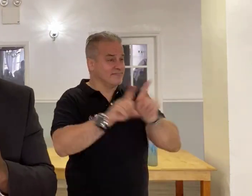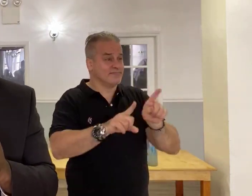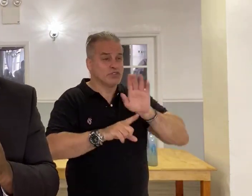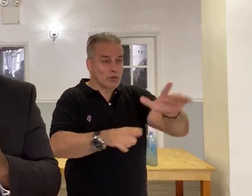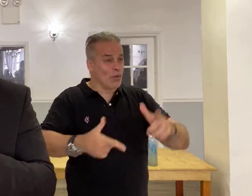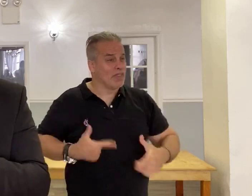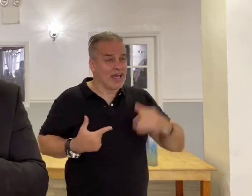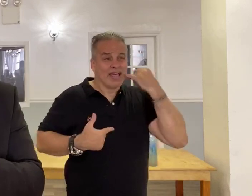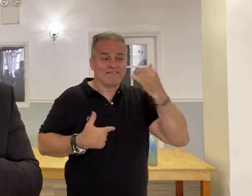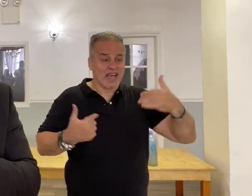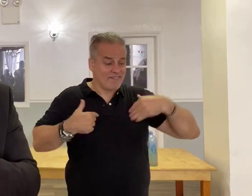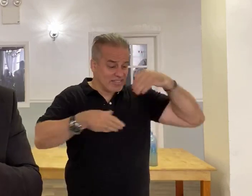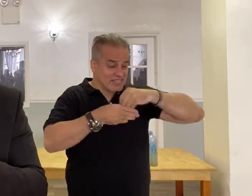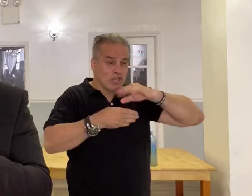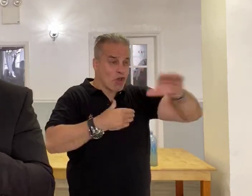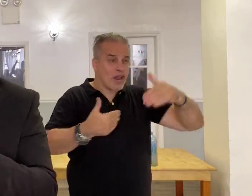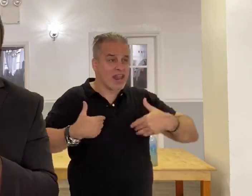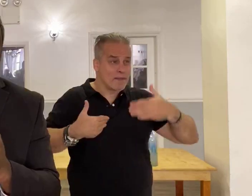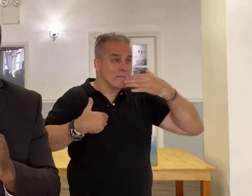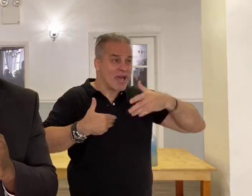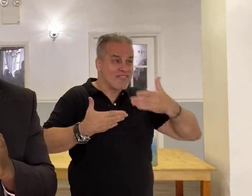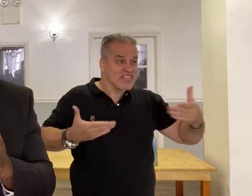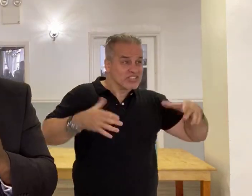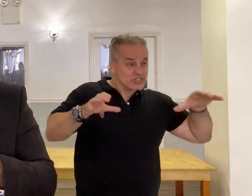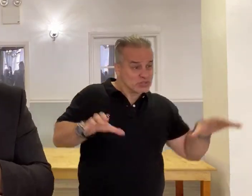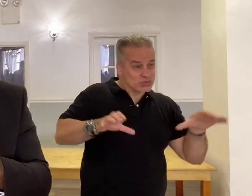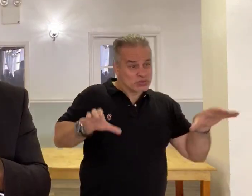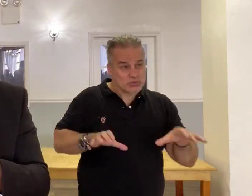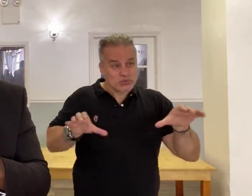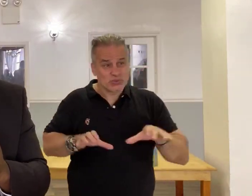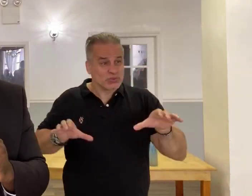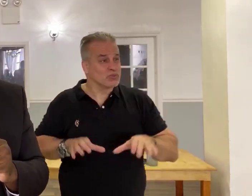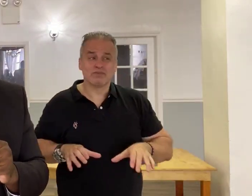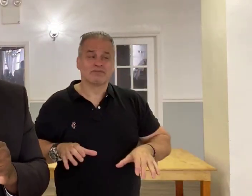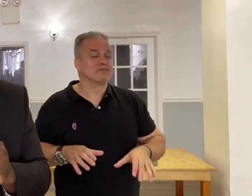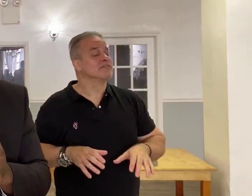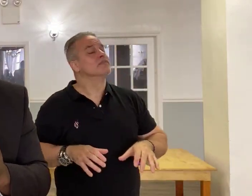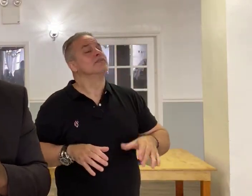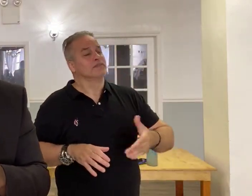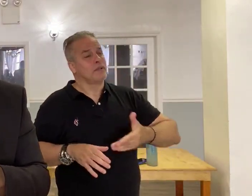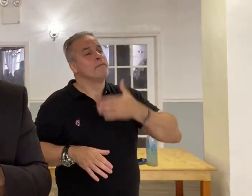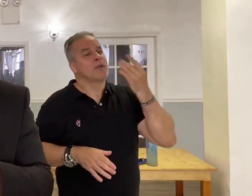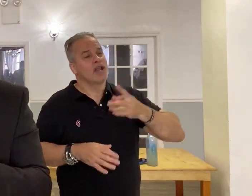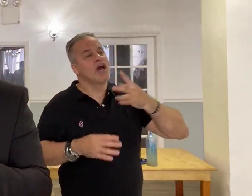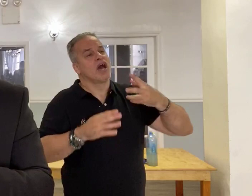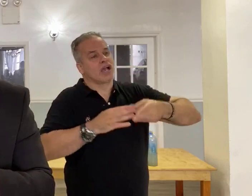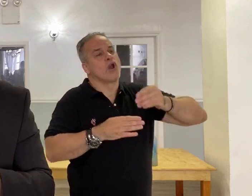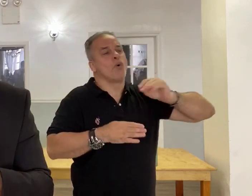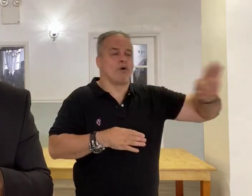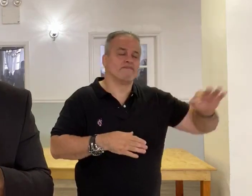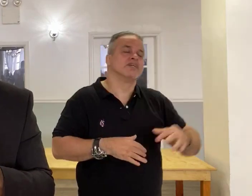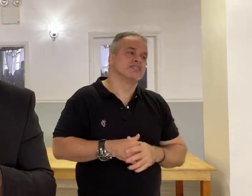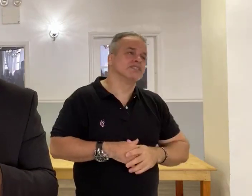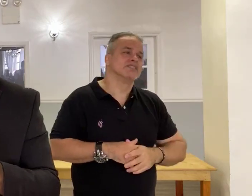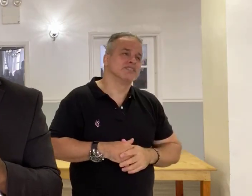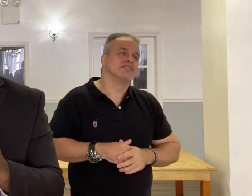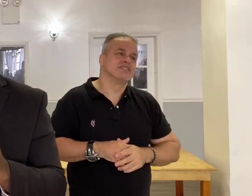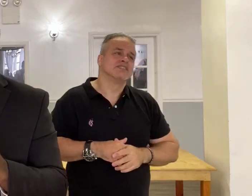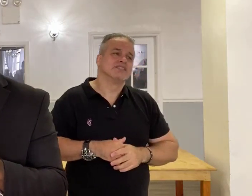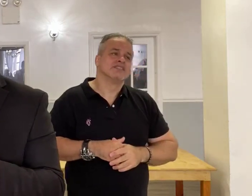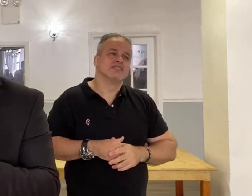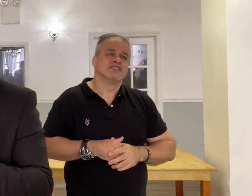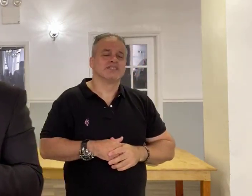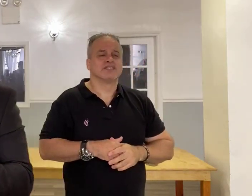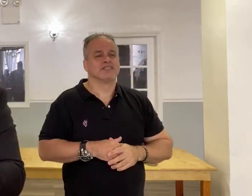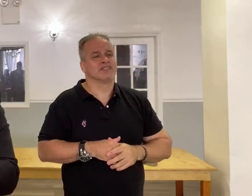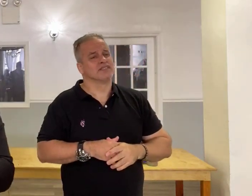it from thee. It would be better for you to enter into life without that friend than to be dragged down a pathway